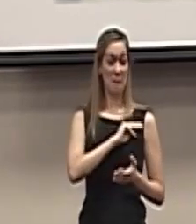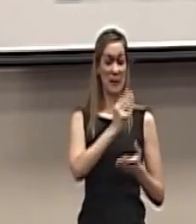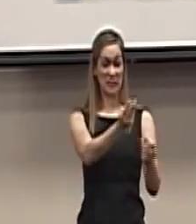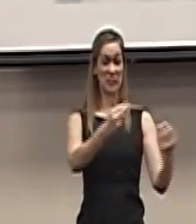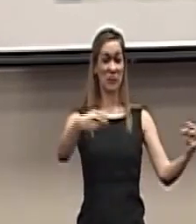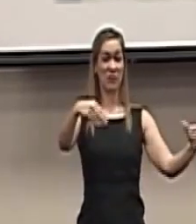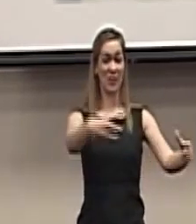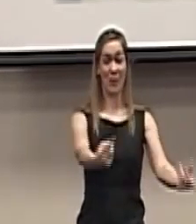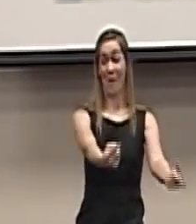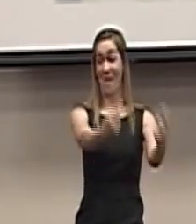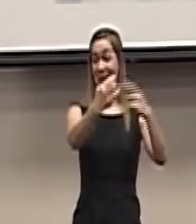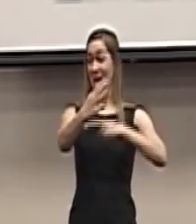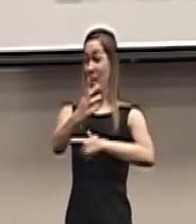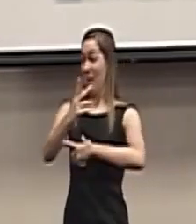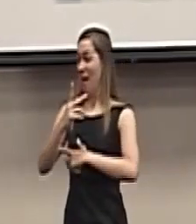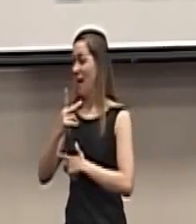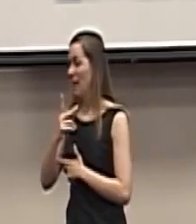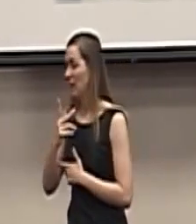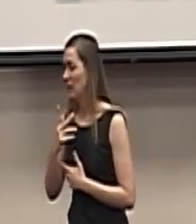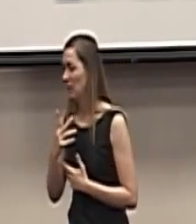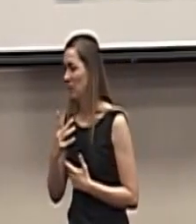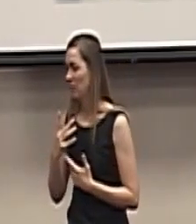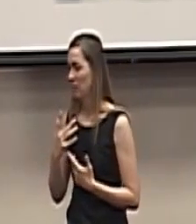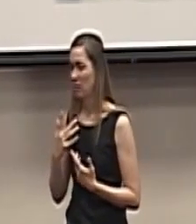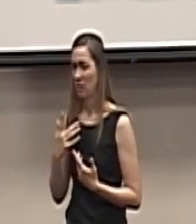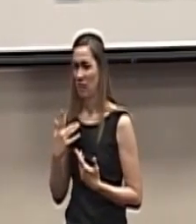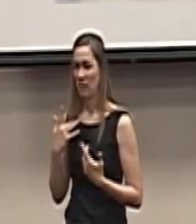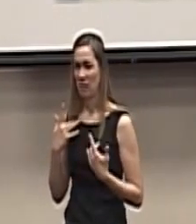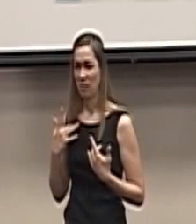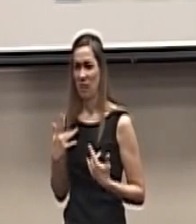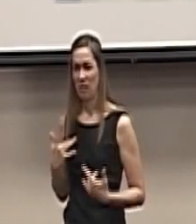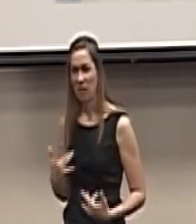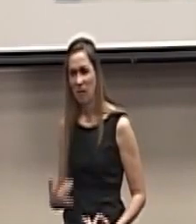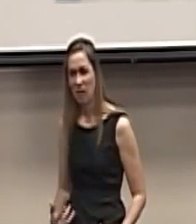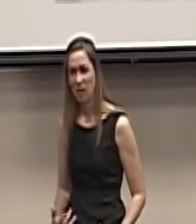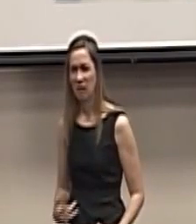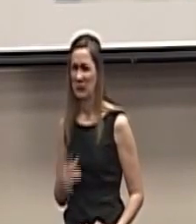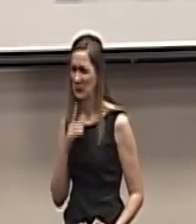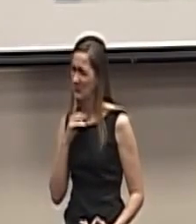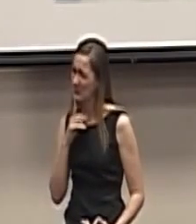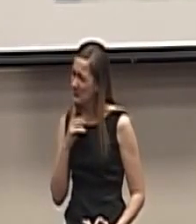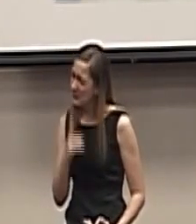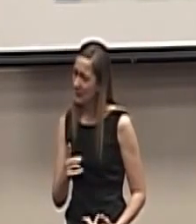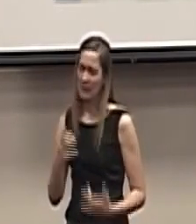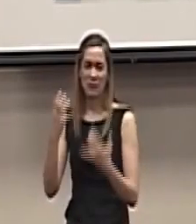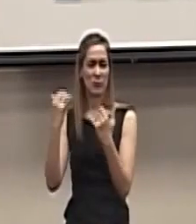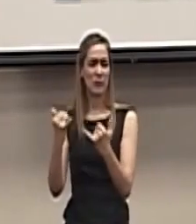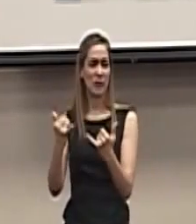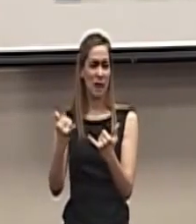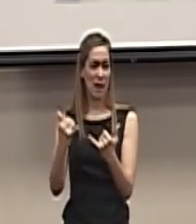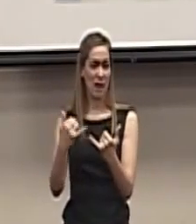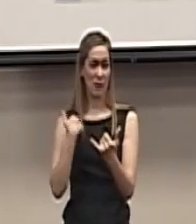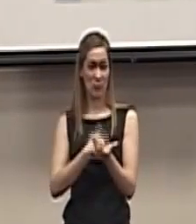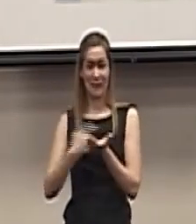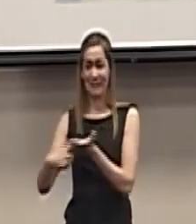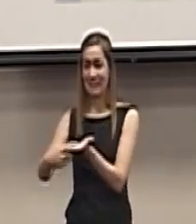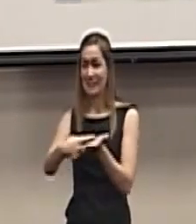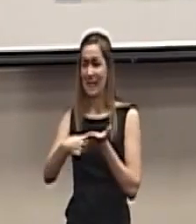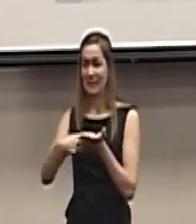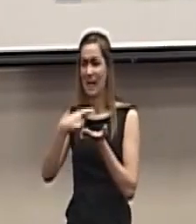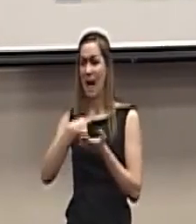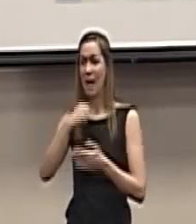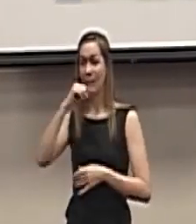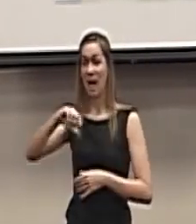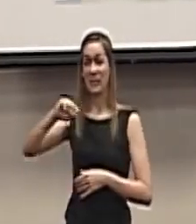from the work, it takes its toll on people. It really does. And so today, as we talk about this, I'm not just saying this for